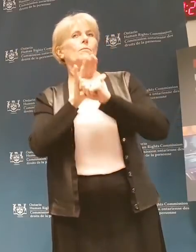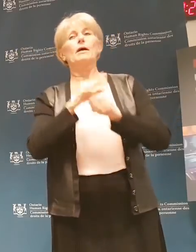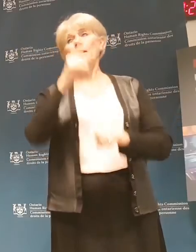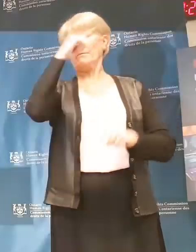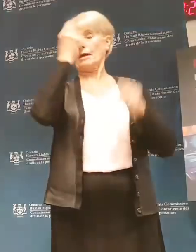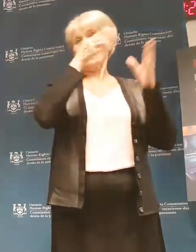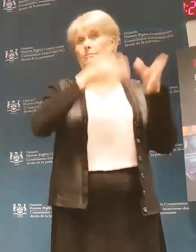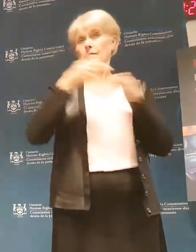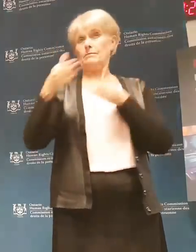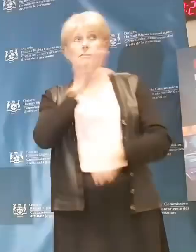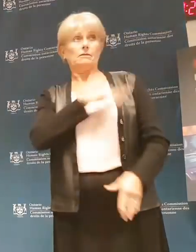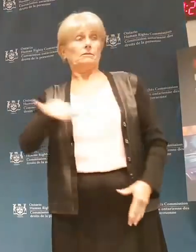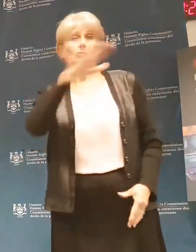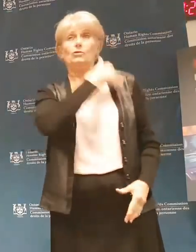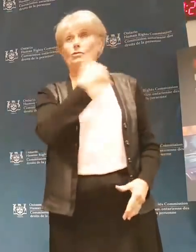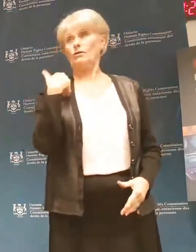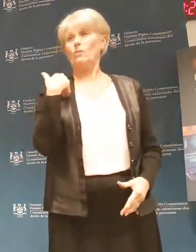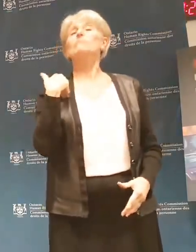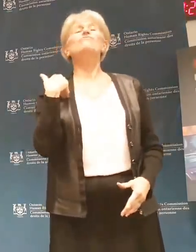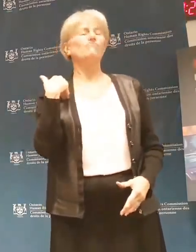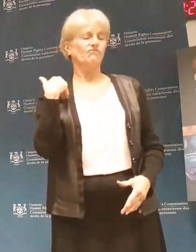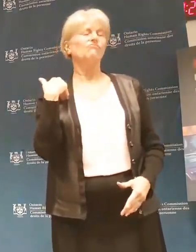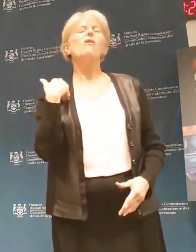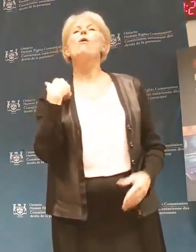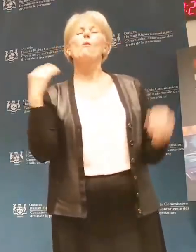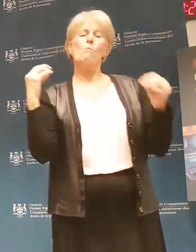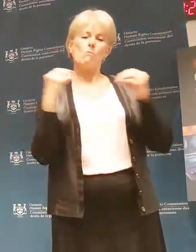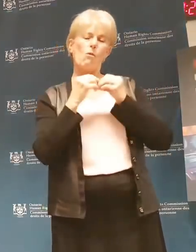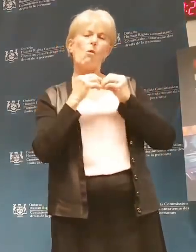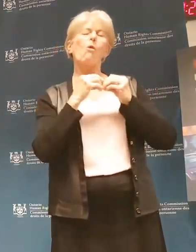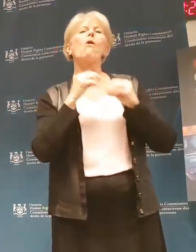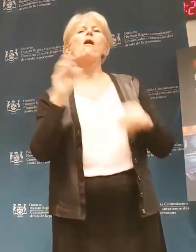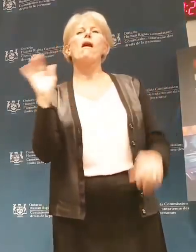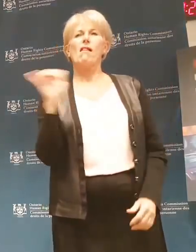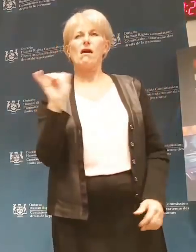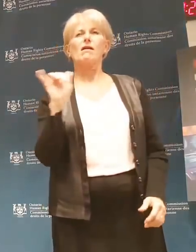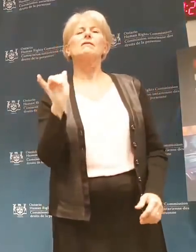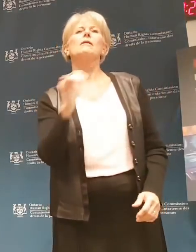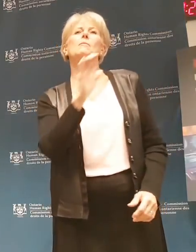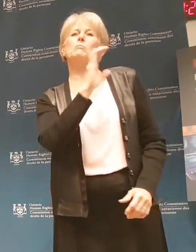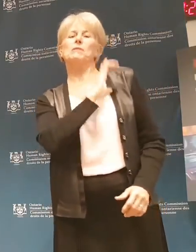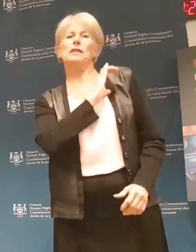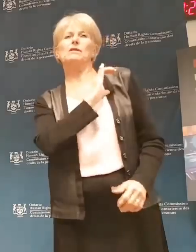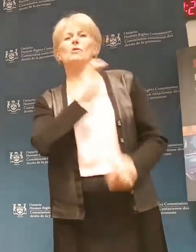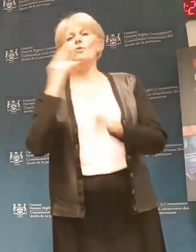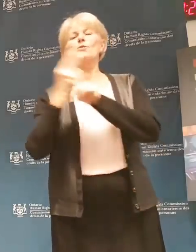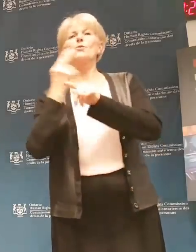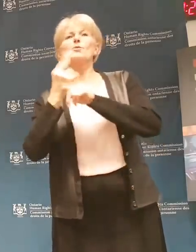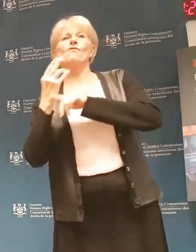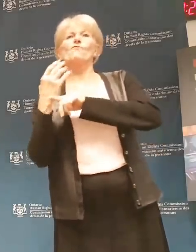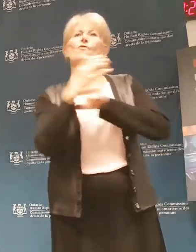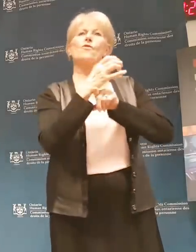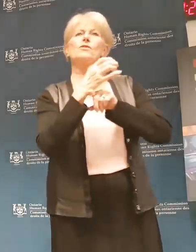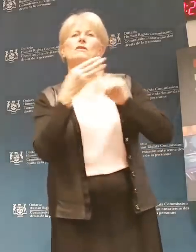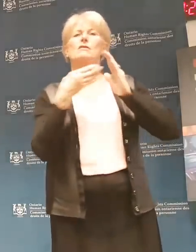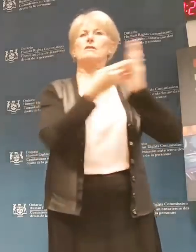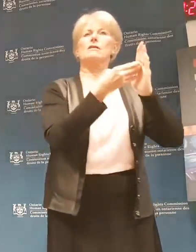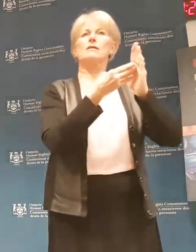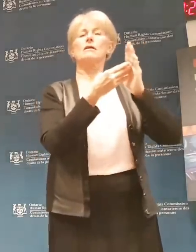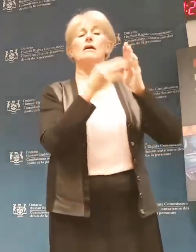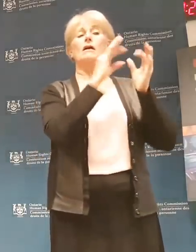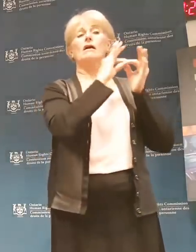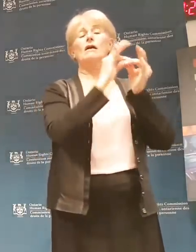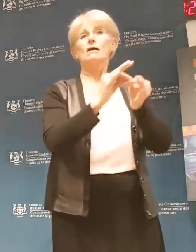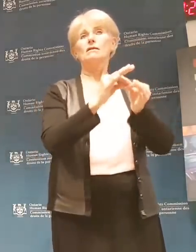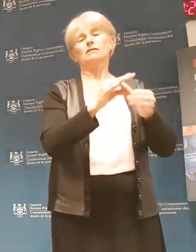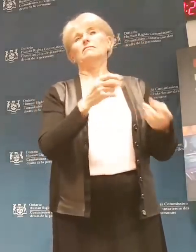Black people in Toronto are far more likely to have police use force against them that results